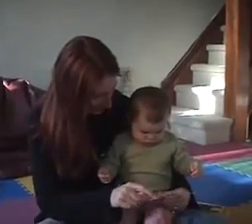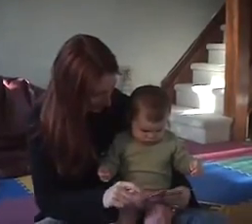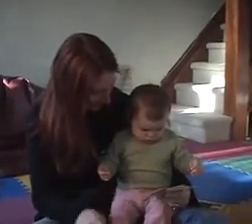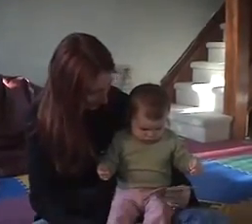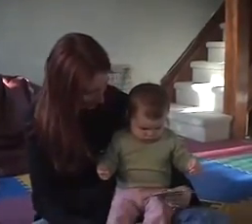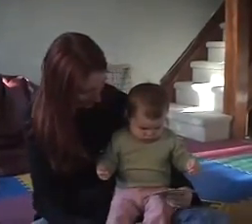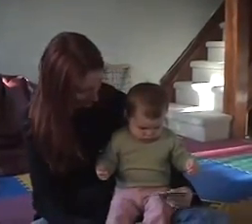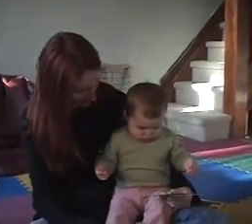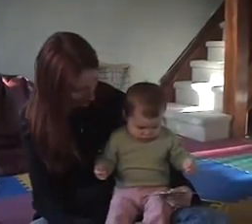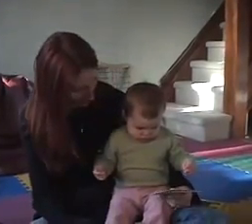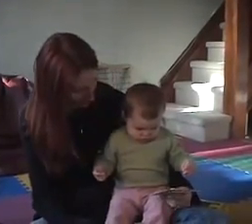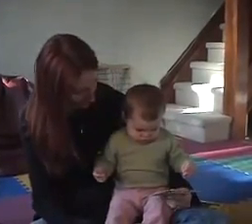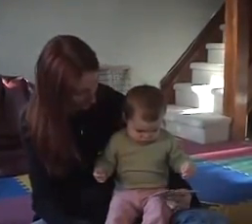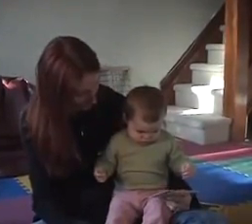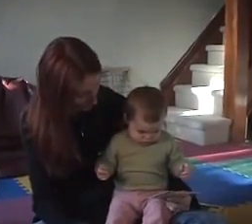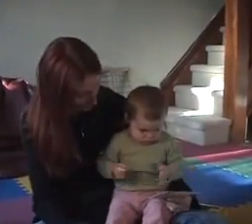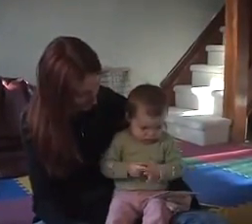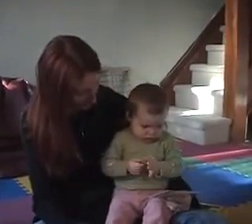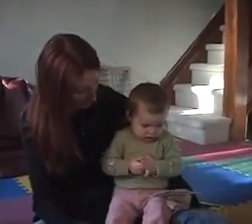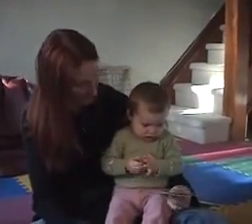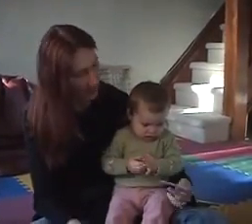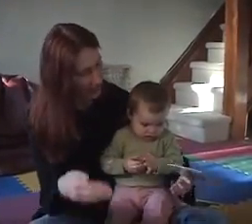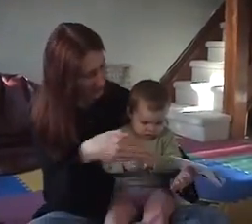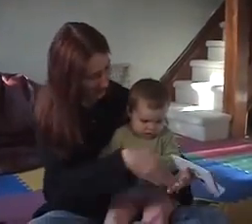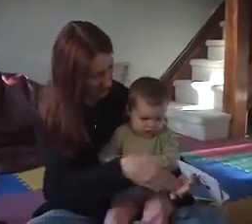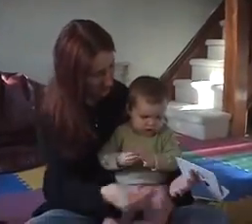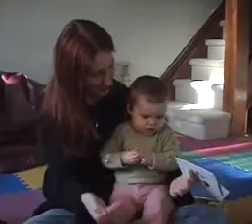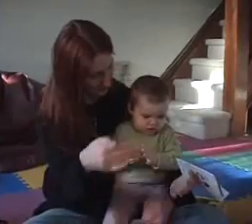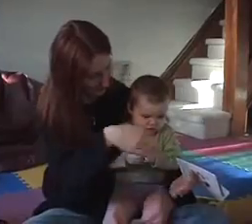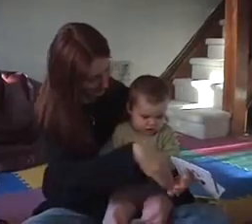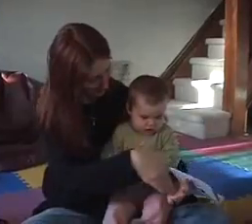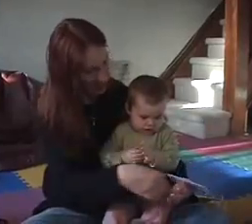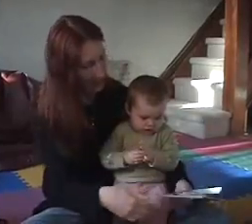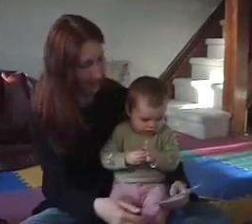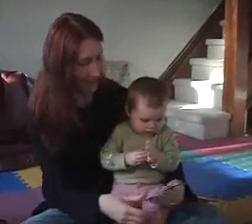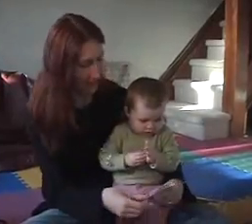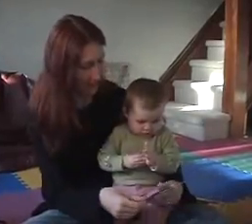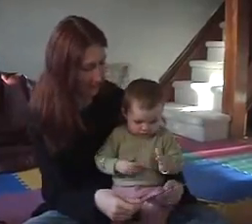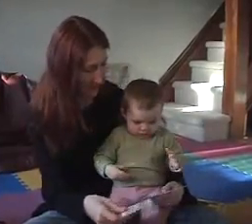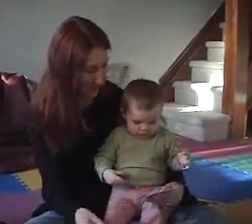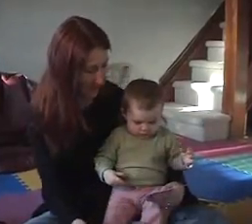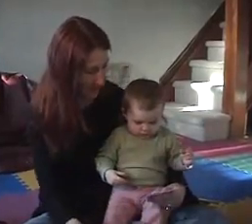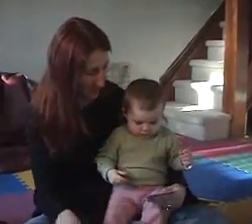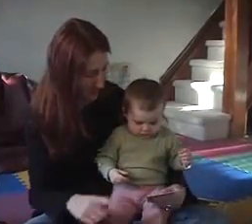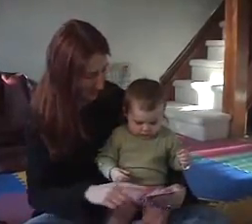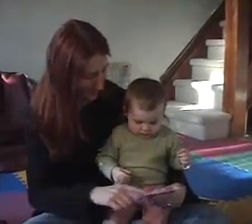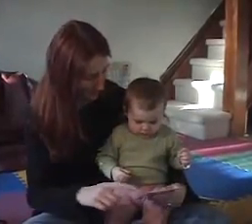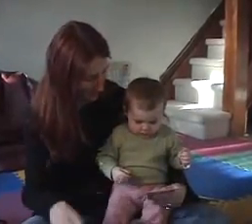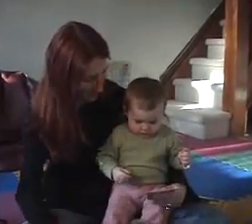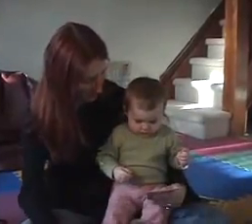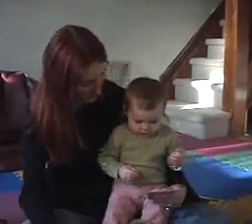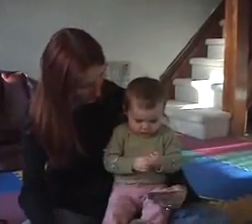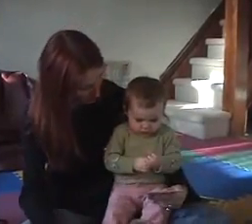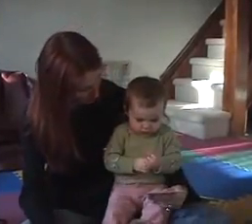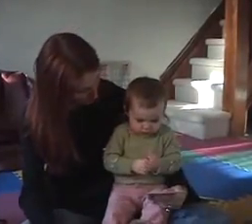and again, what's the sign for again, again, again, that's right, what is that, is that a girl,